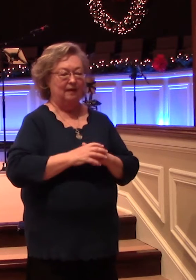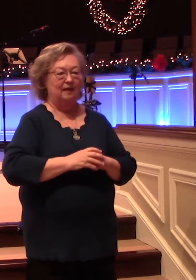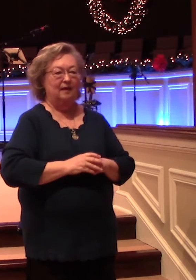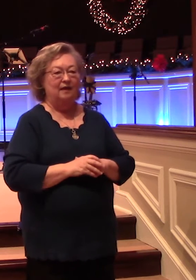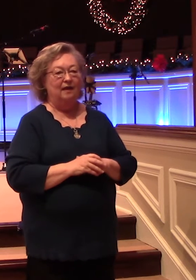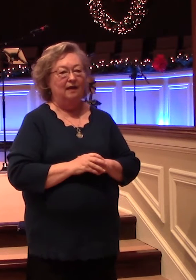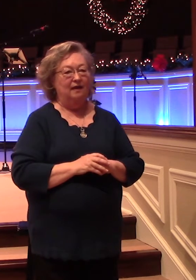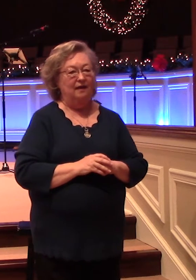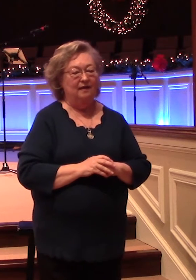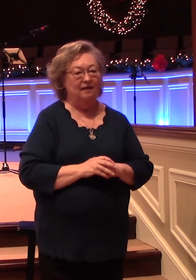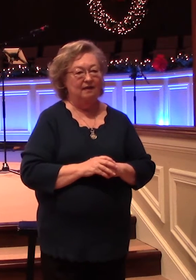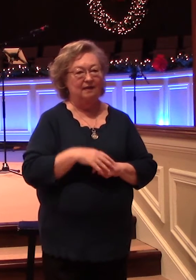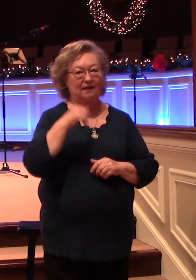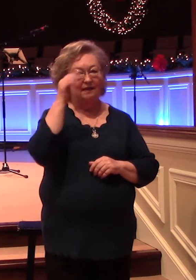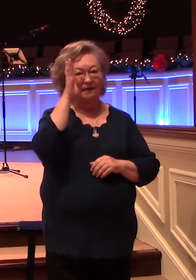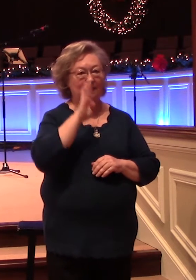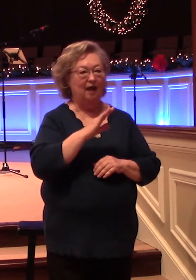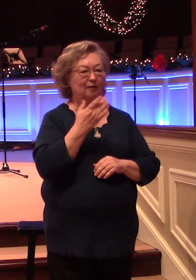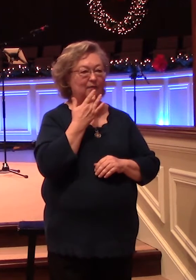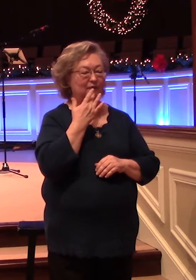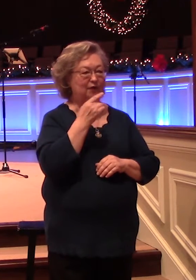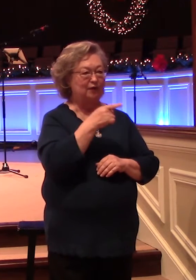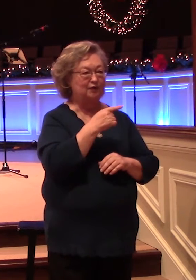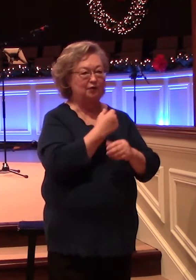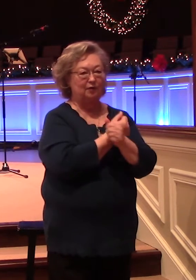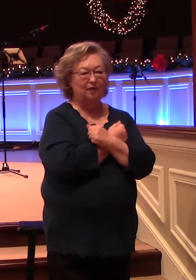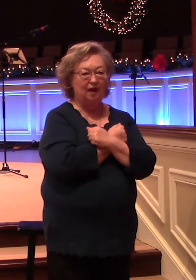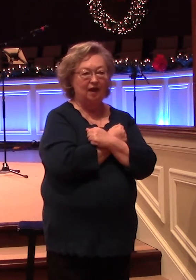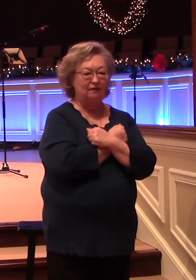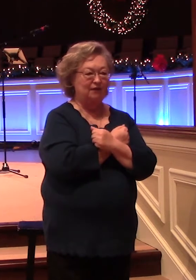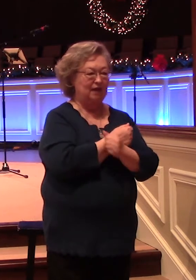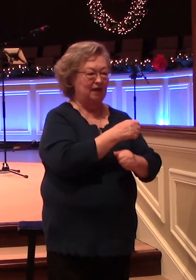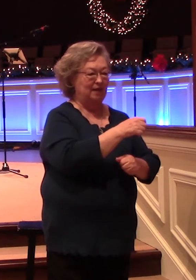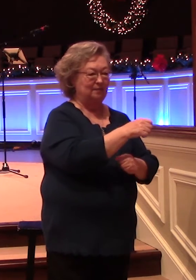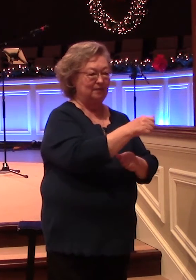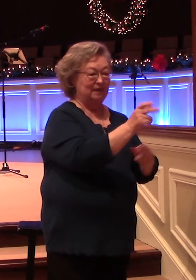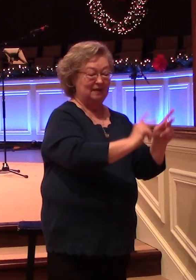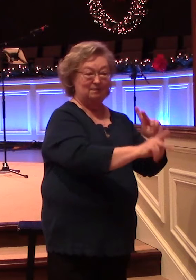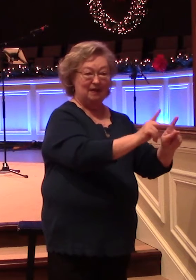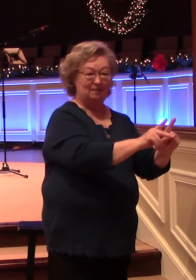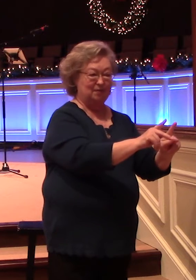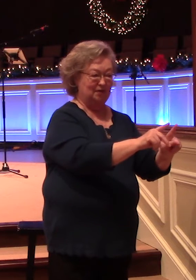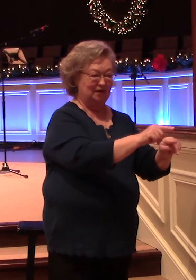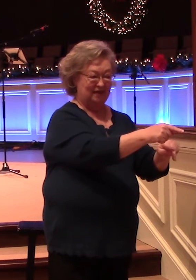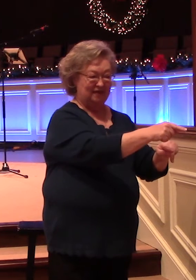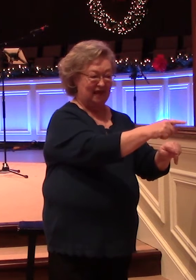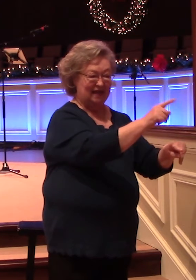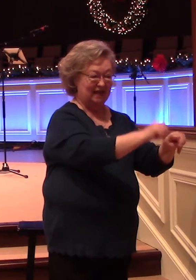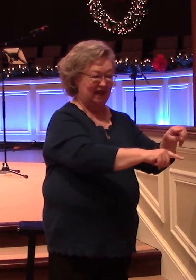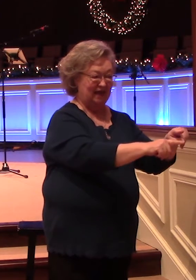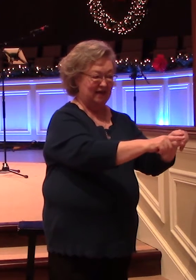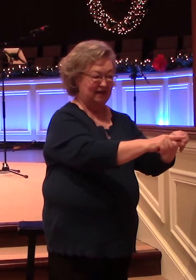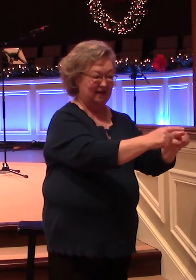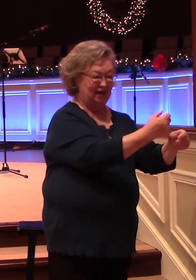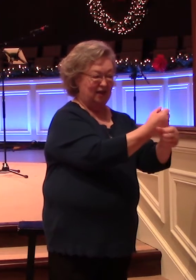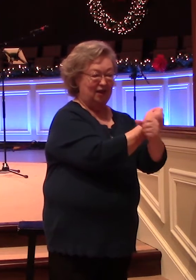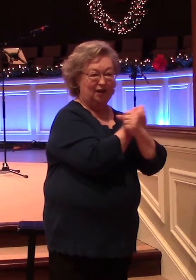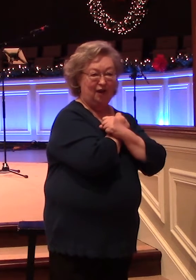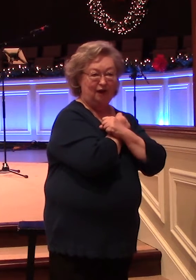love. Is those who can't pay you back. In fact, the best kind of person to love is who?